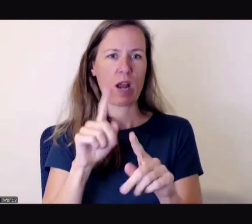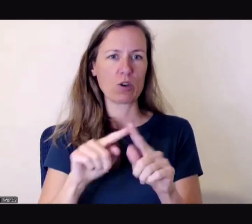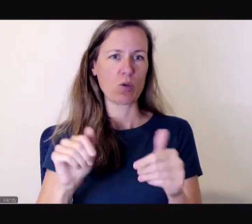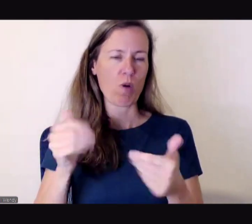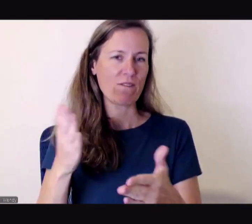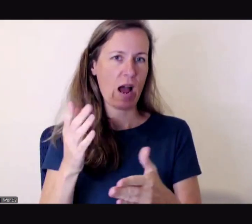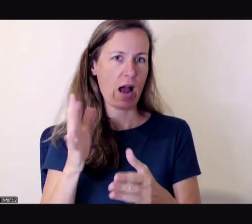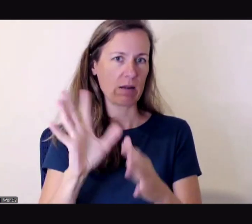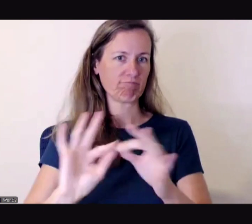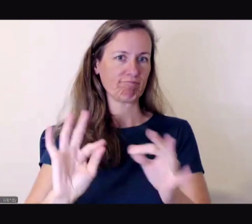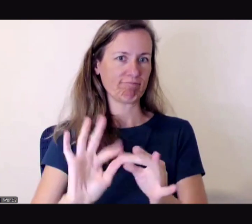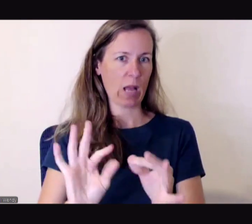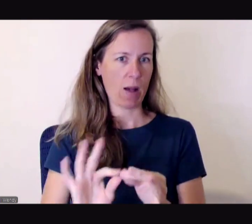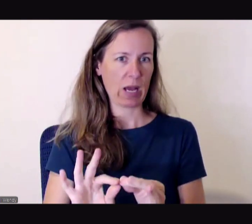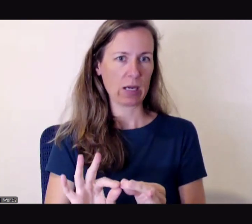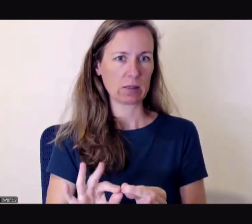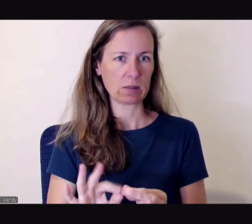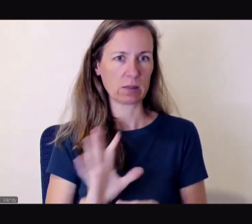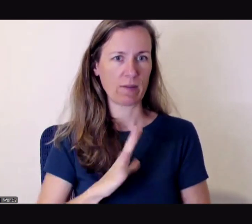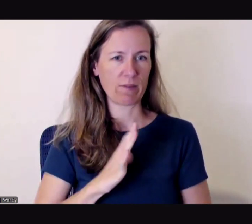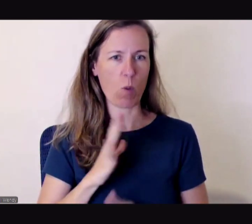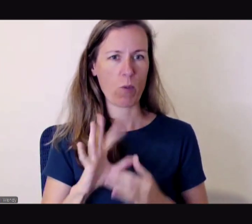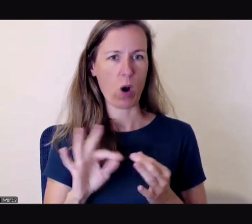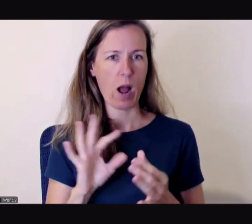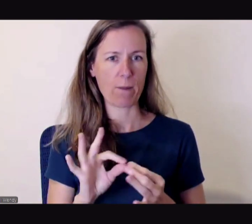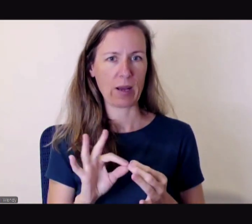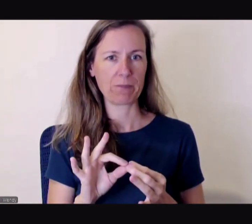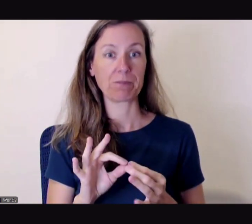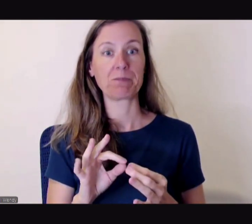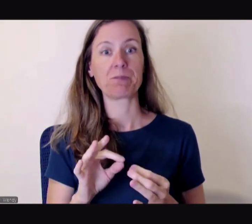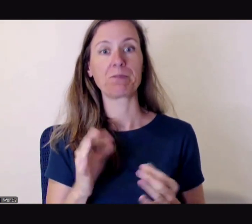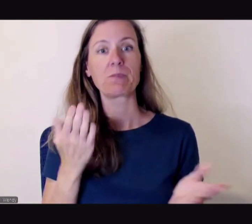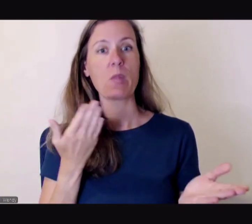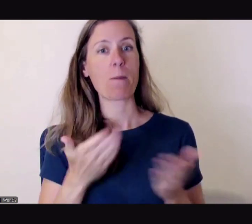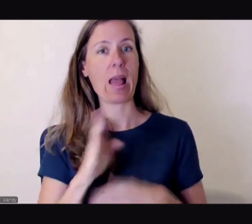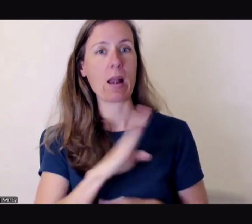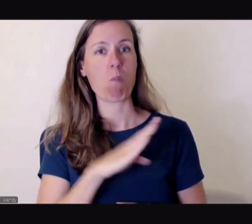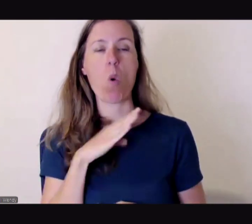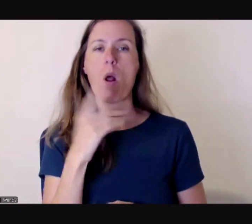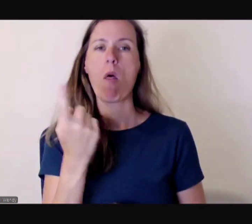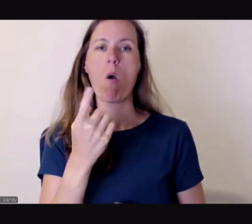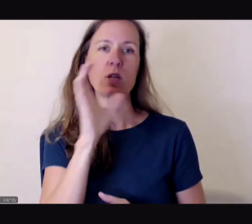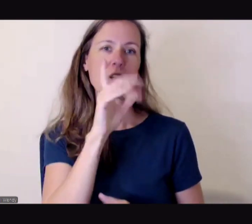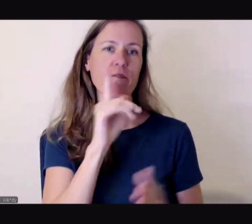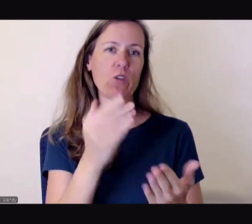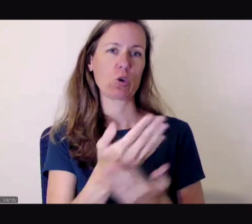you'd like to be a member of the planning board, please let me know. We're always looking for new members.